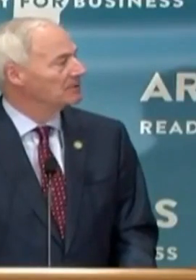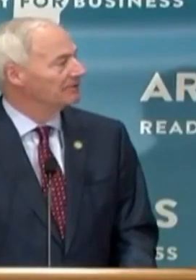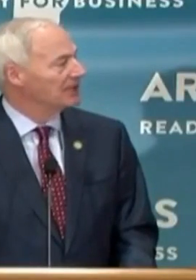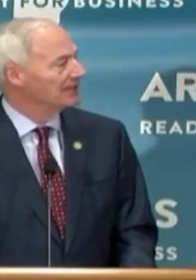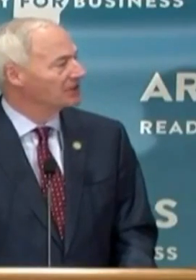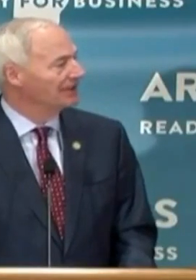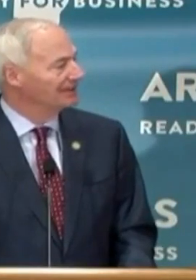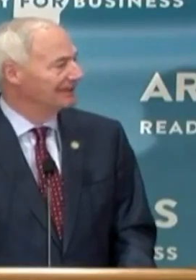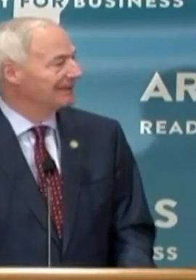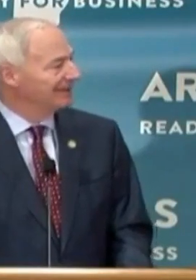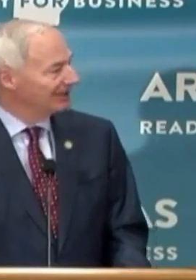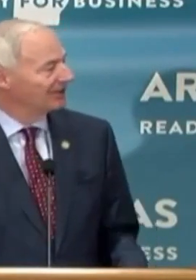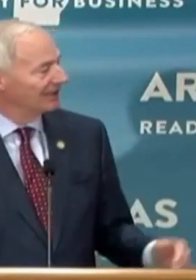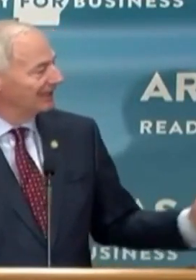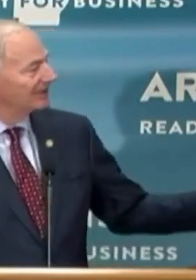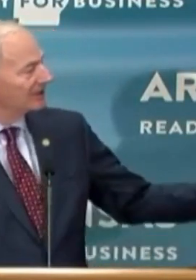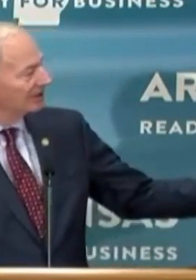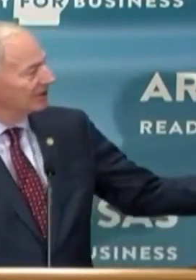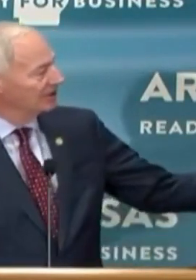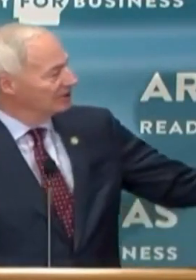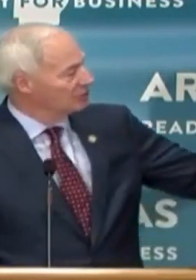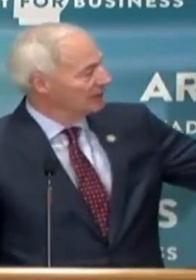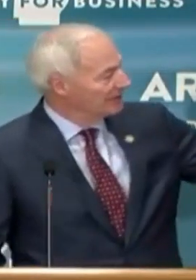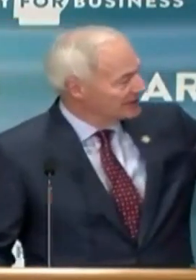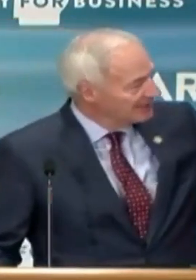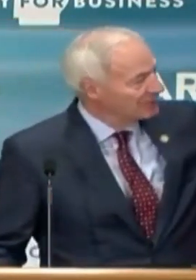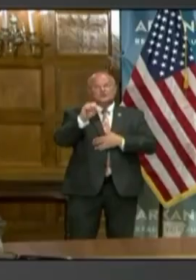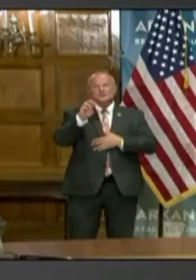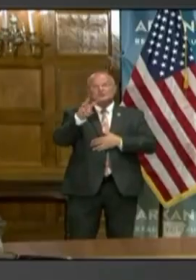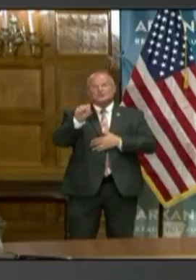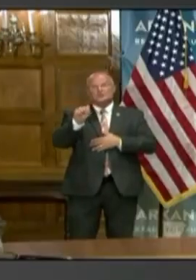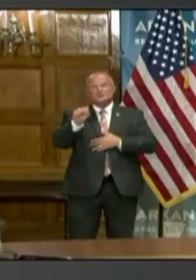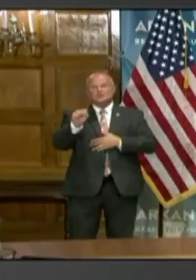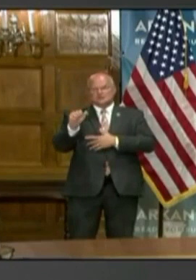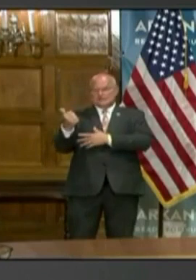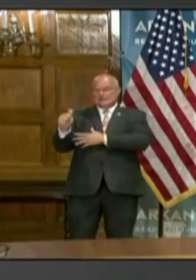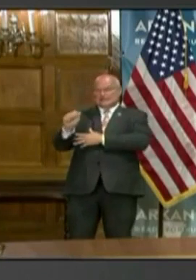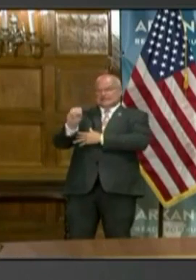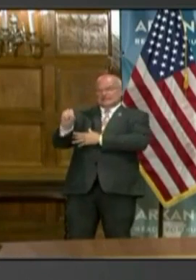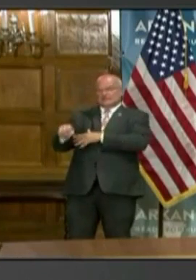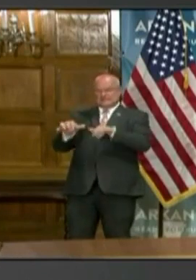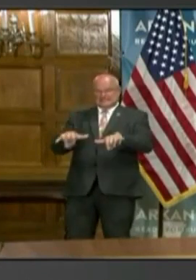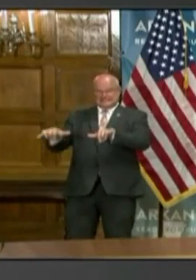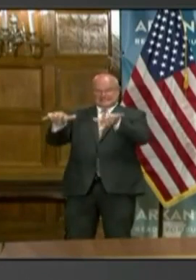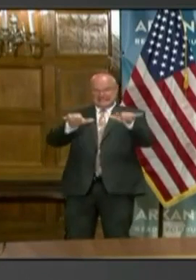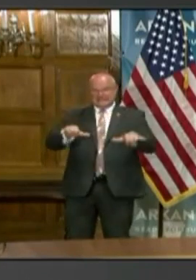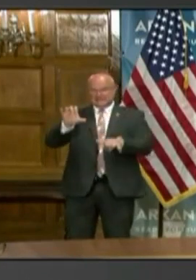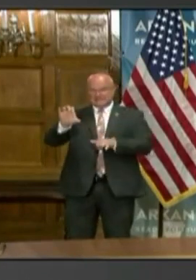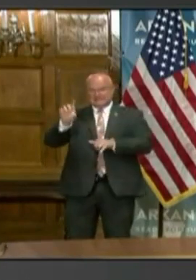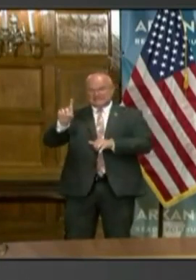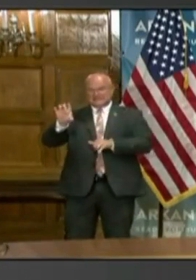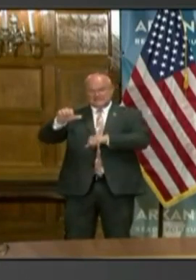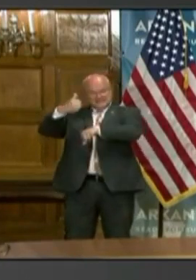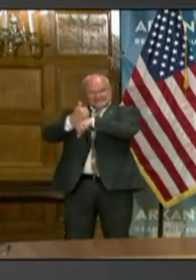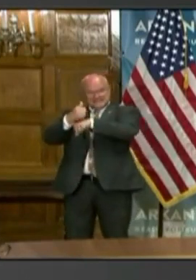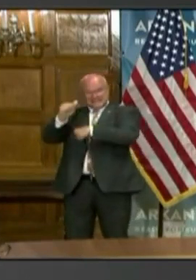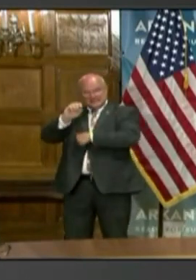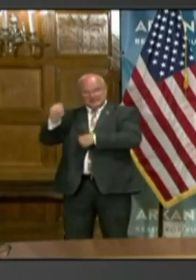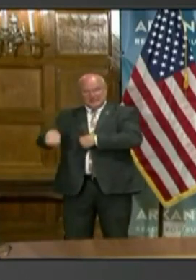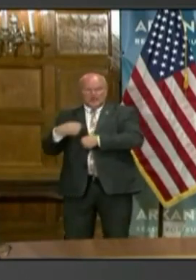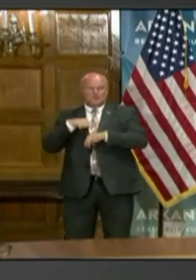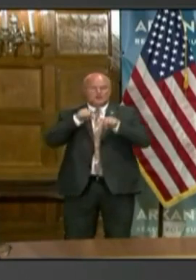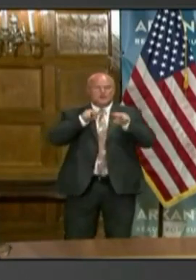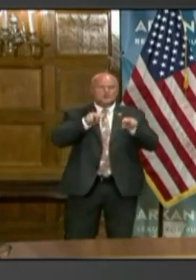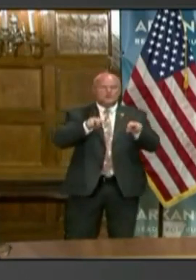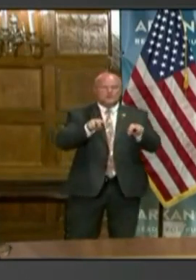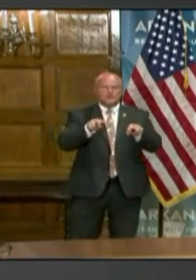in terms of testing, here again is the good news with the 10% standard that CDC has set. But you look